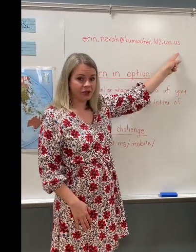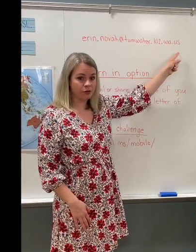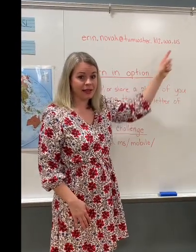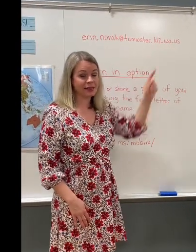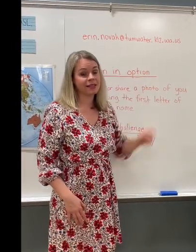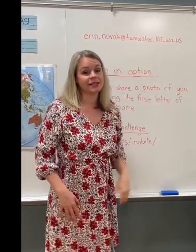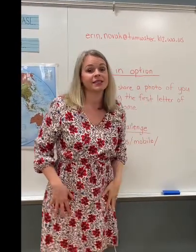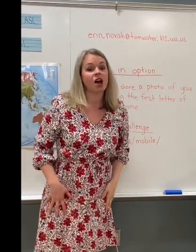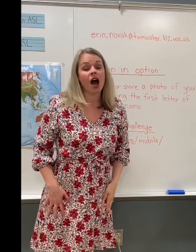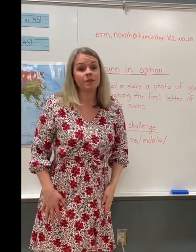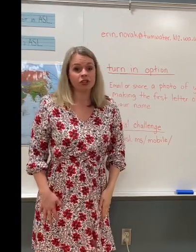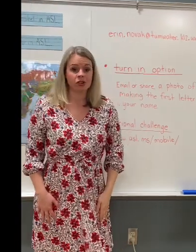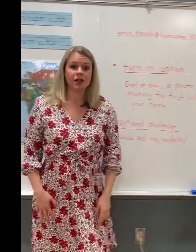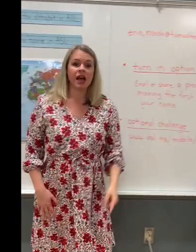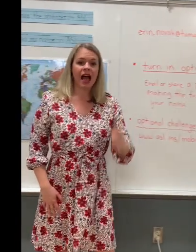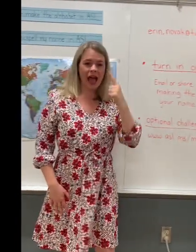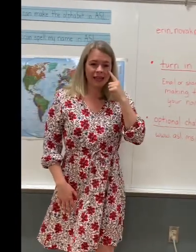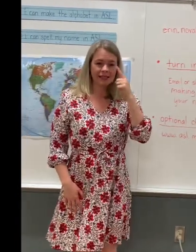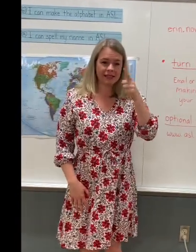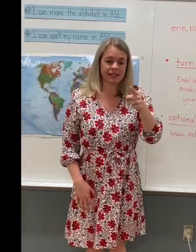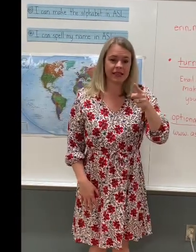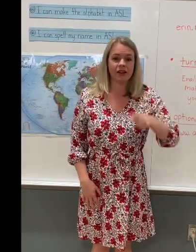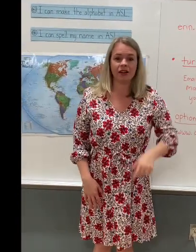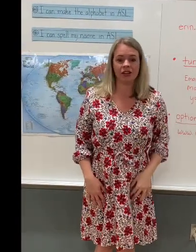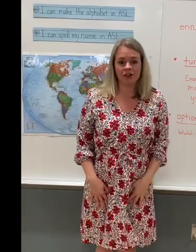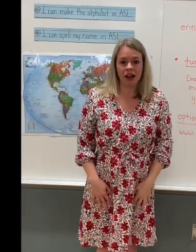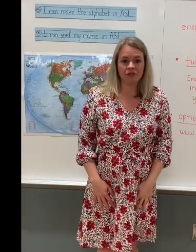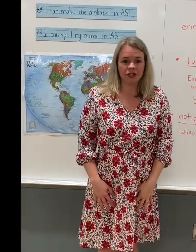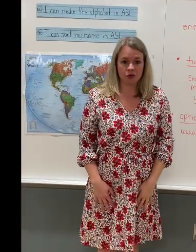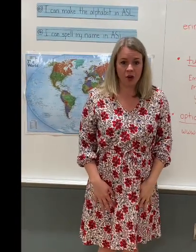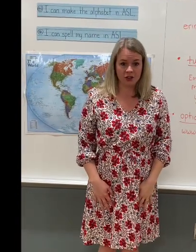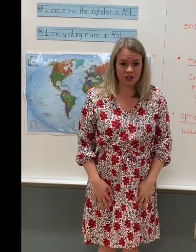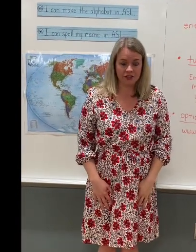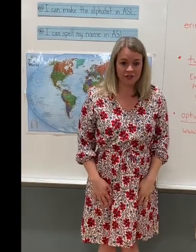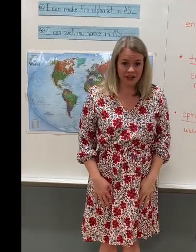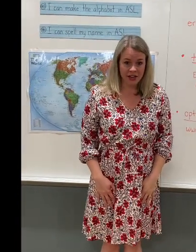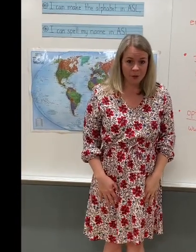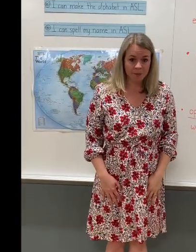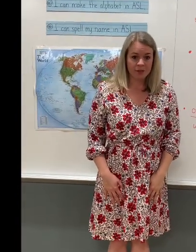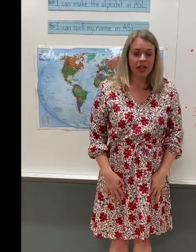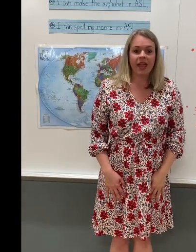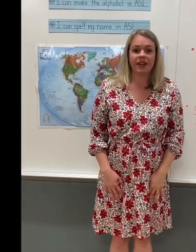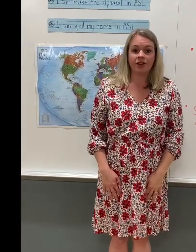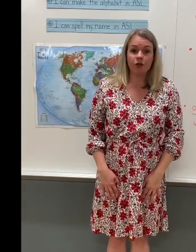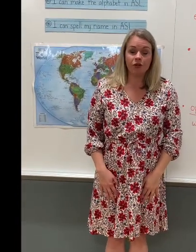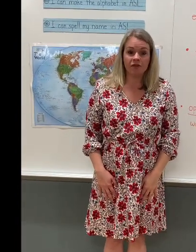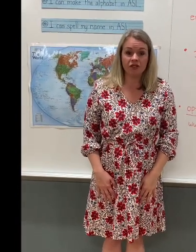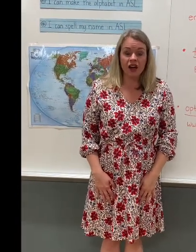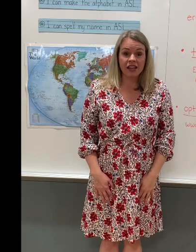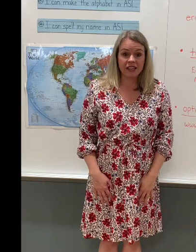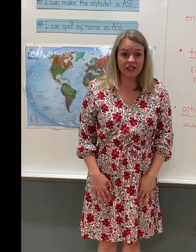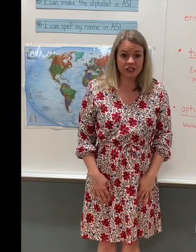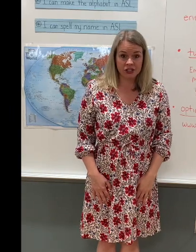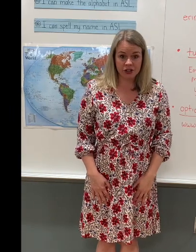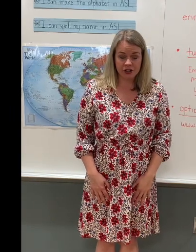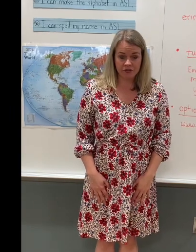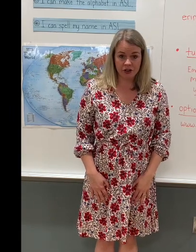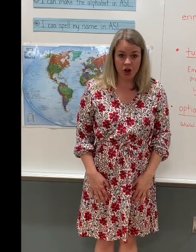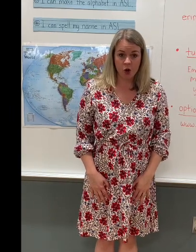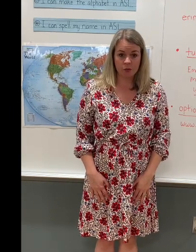aaron.novak@tumwater.k12.wa.us, and this is optional. I can see on here after you watched the video, and I know you have a lot of things to turn in for your homeroom